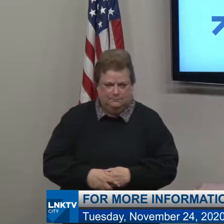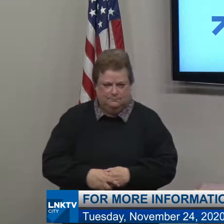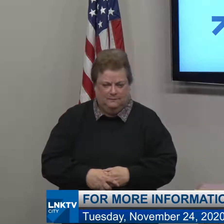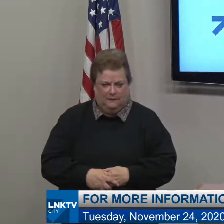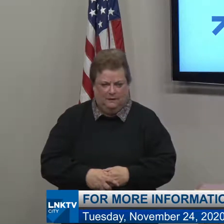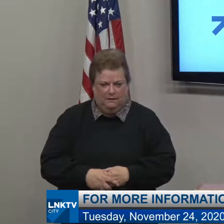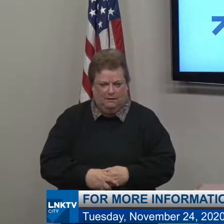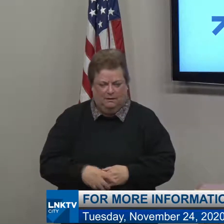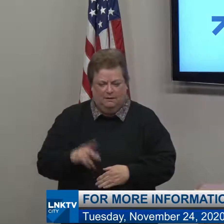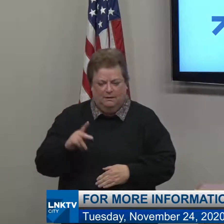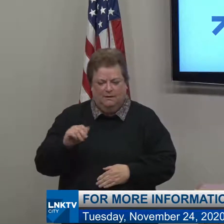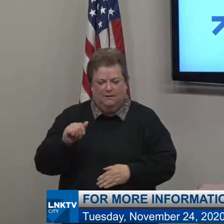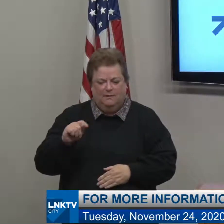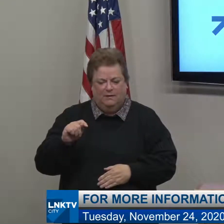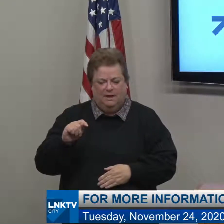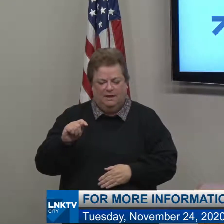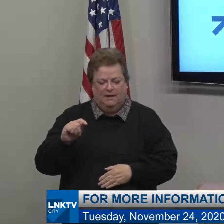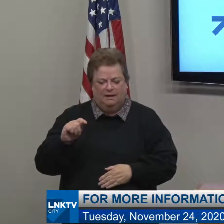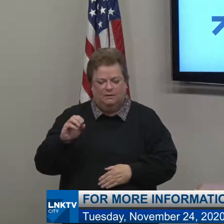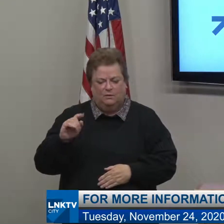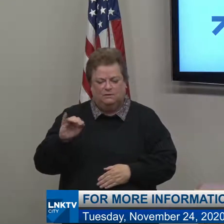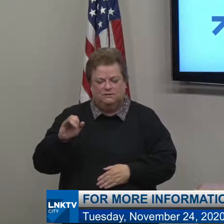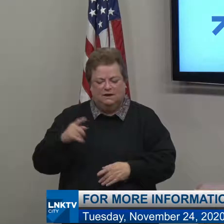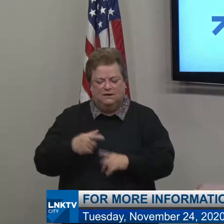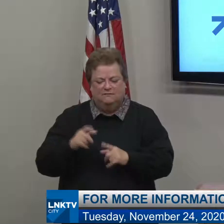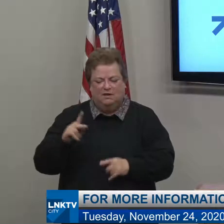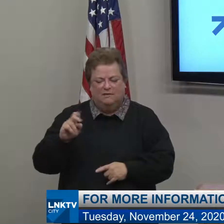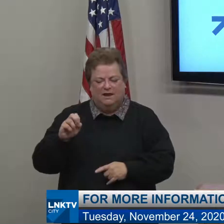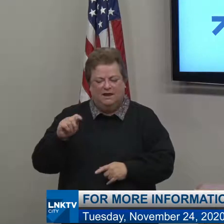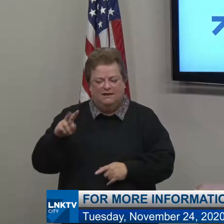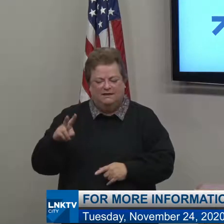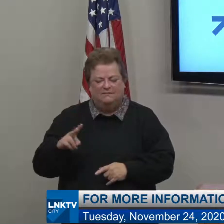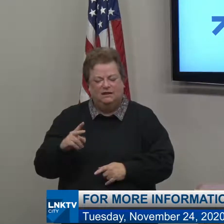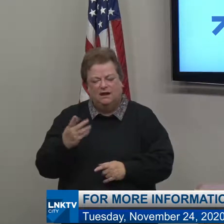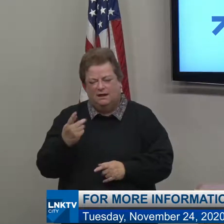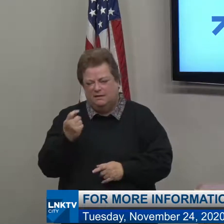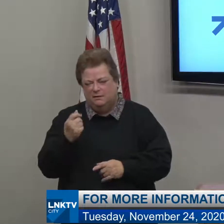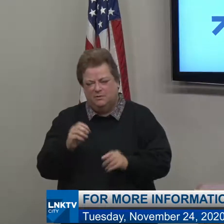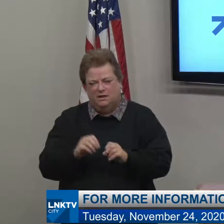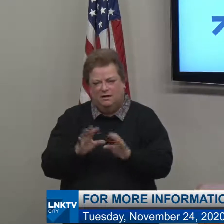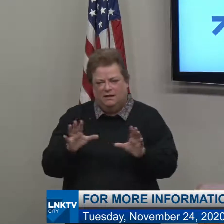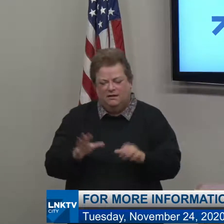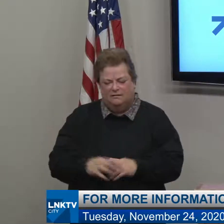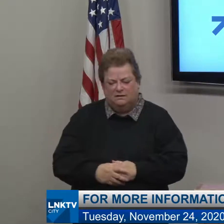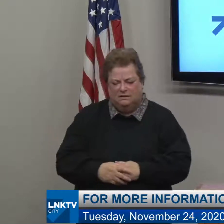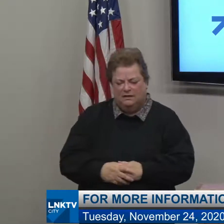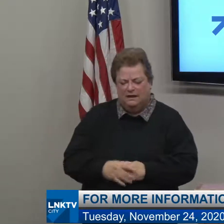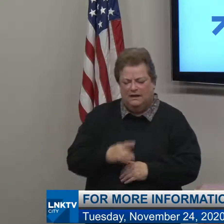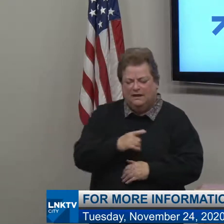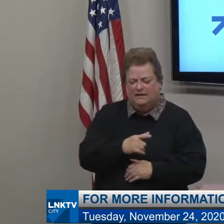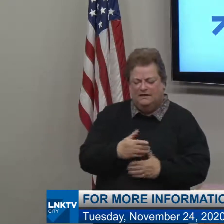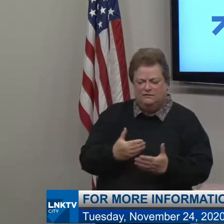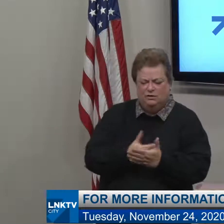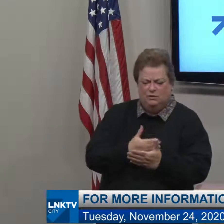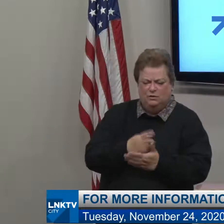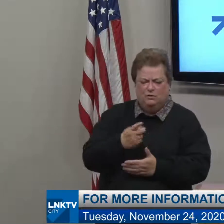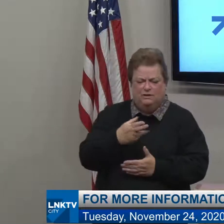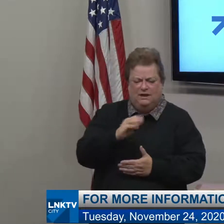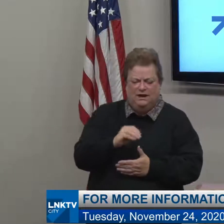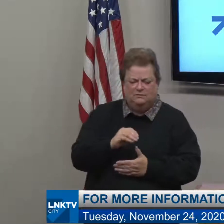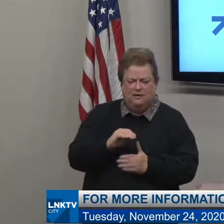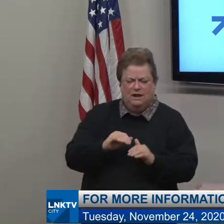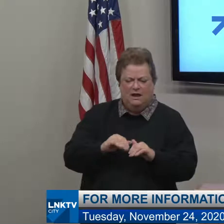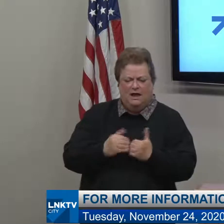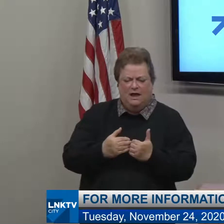Mayor and Pat, Andrew Ozaki from KETV. Just a little clarification. How does this new directive affect